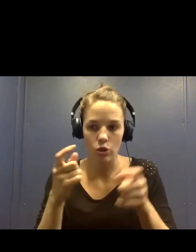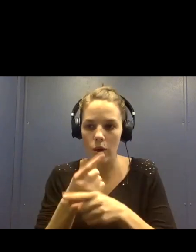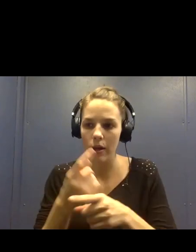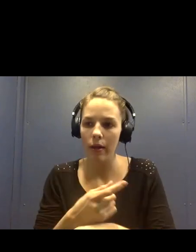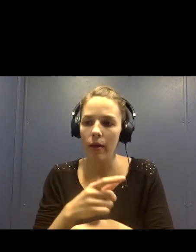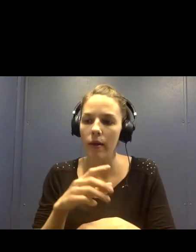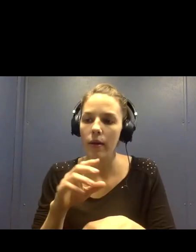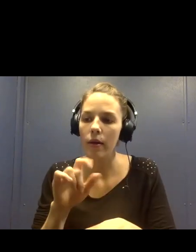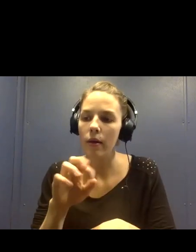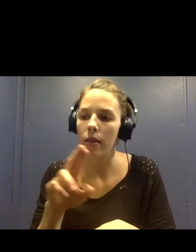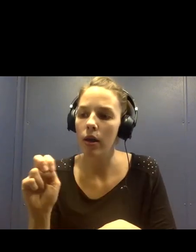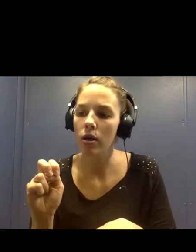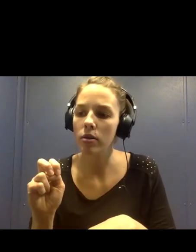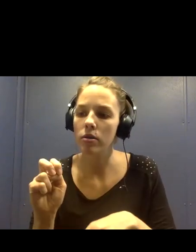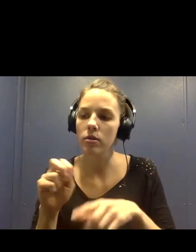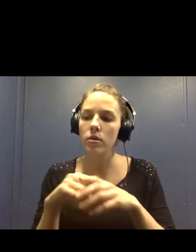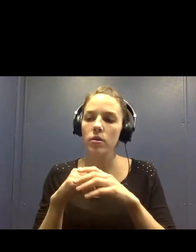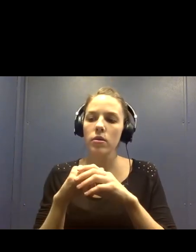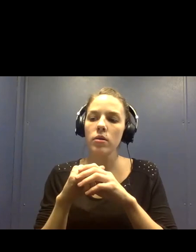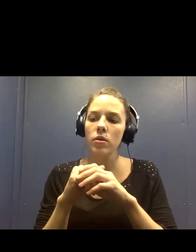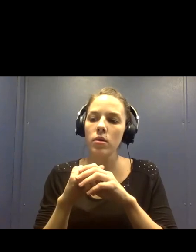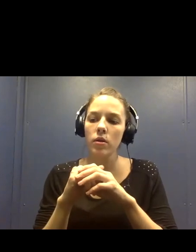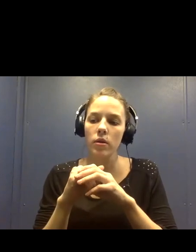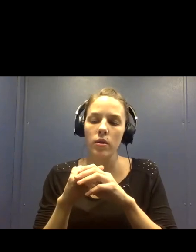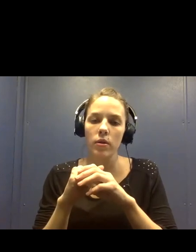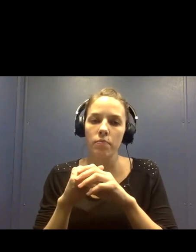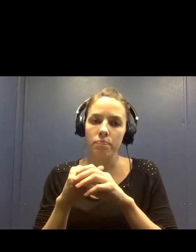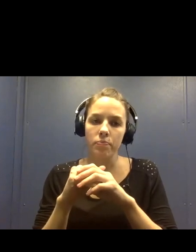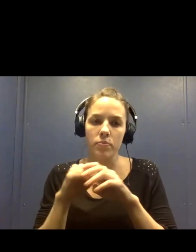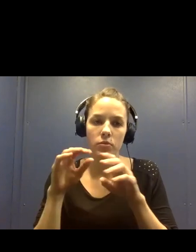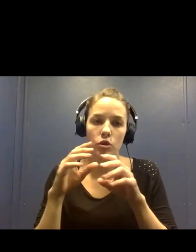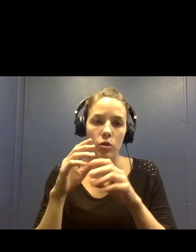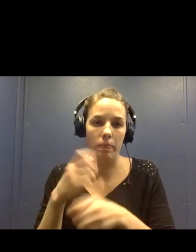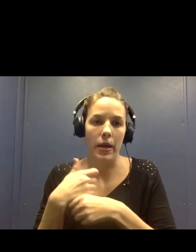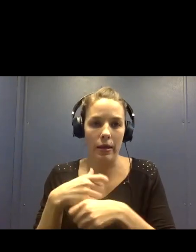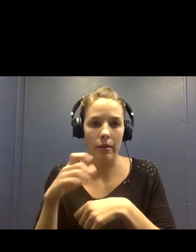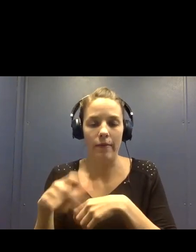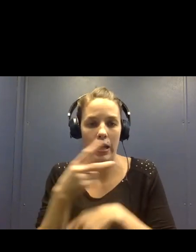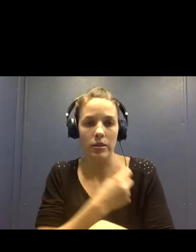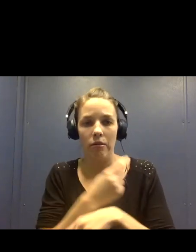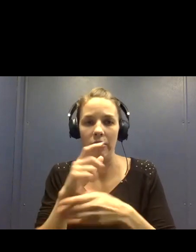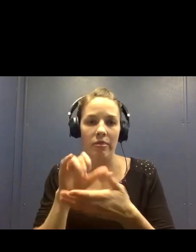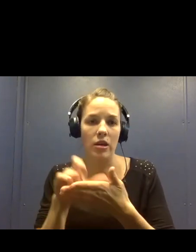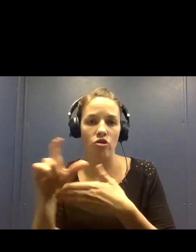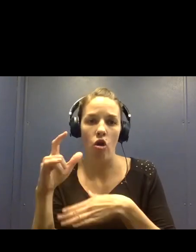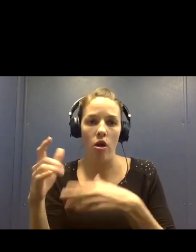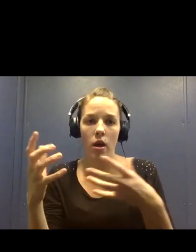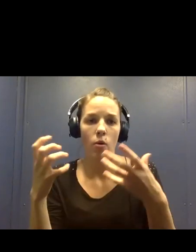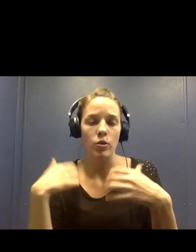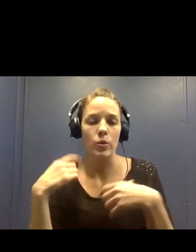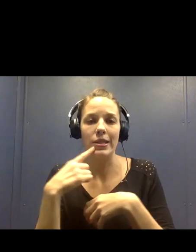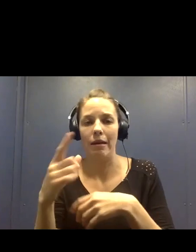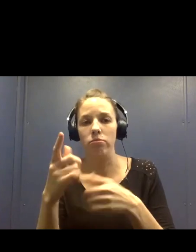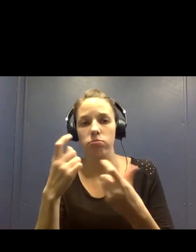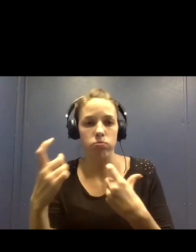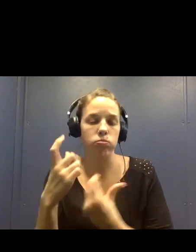becomes necessary to reformulate the vaccines. So that's all I wanted to say, and I can take questions, or we can address